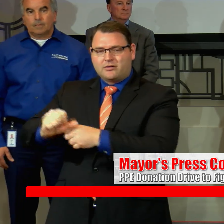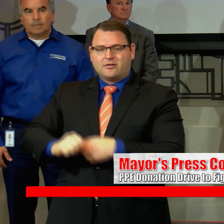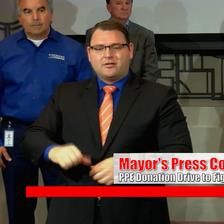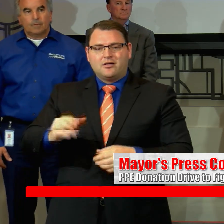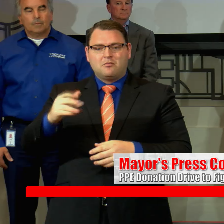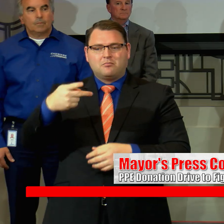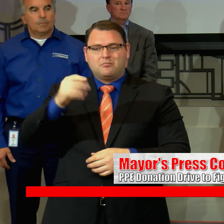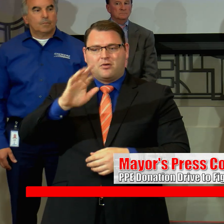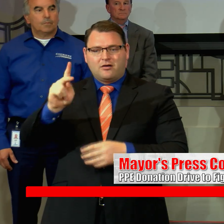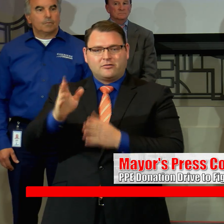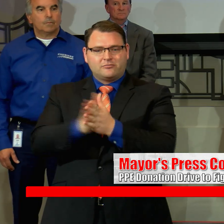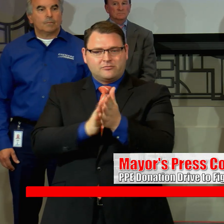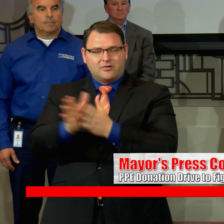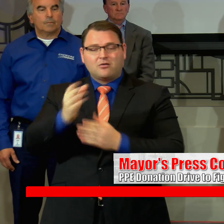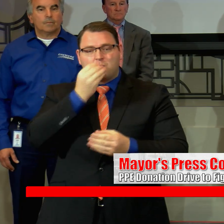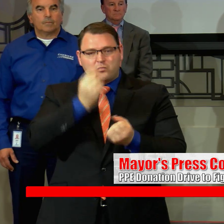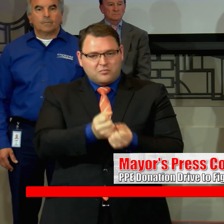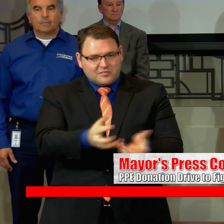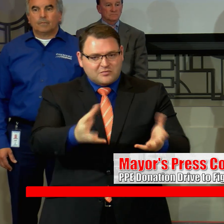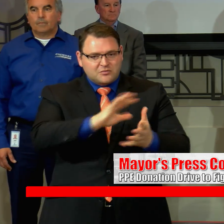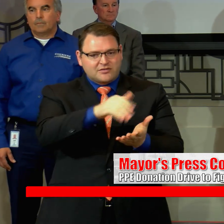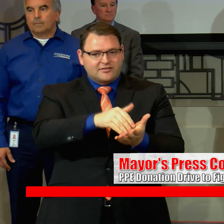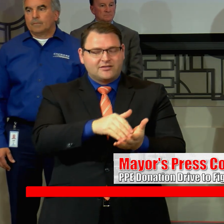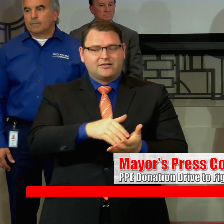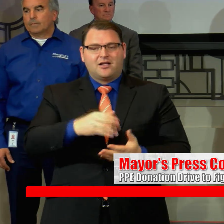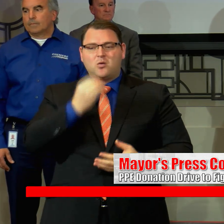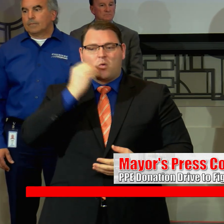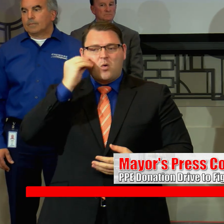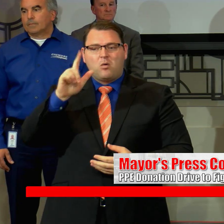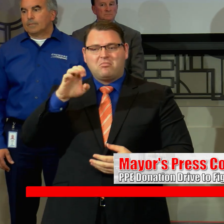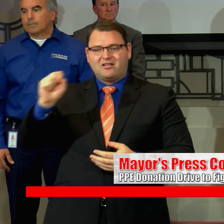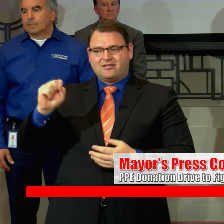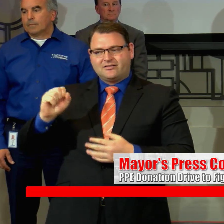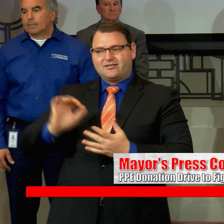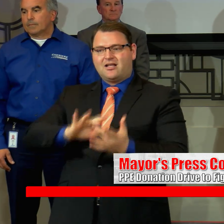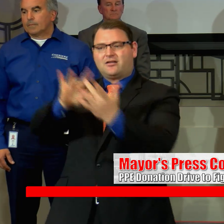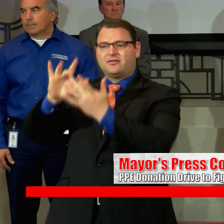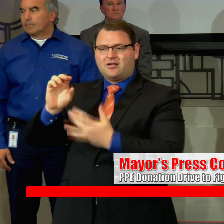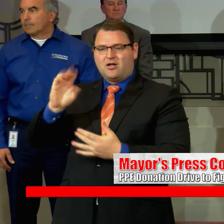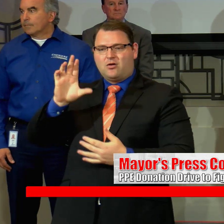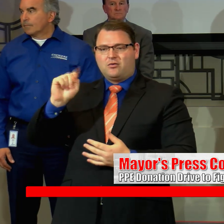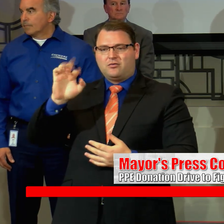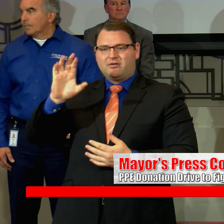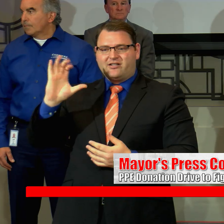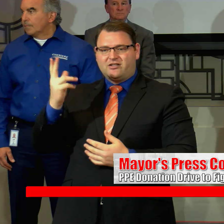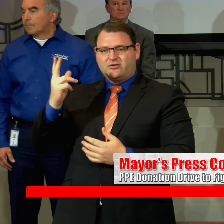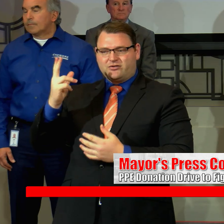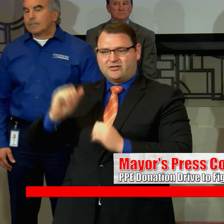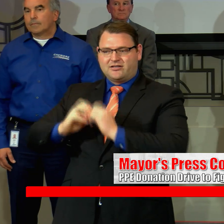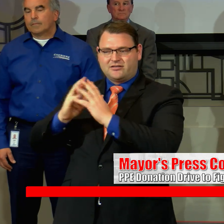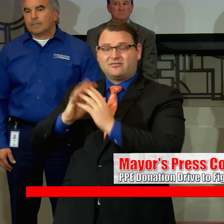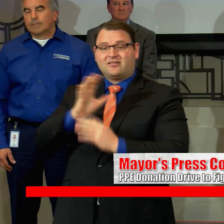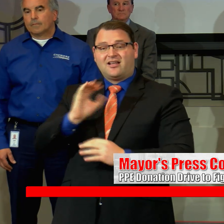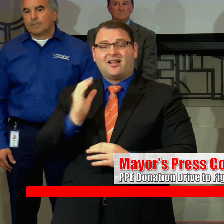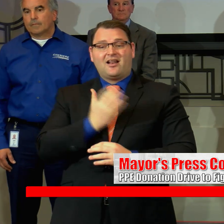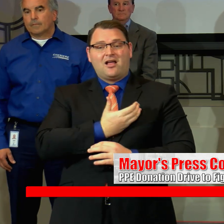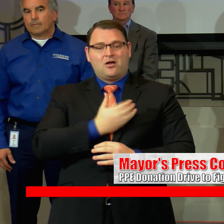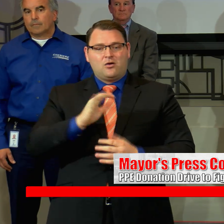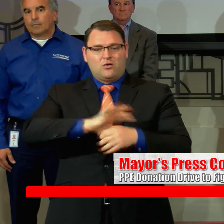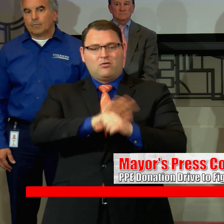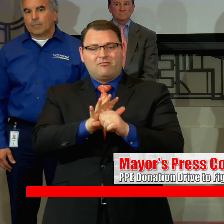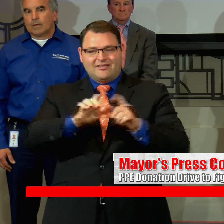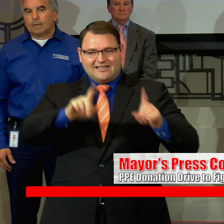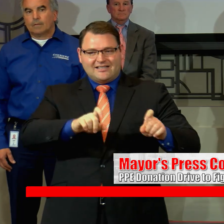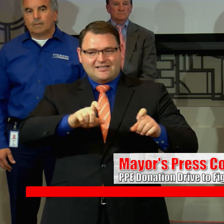Distribution Center, and the city's homeless outreach initiative, as well as our COVID-19 testing site. And some